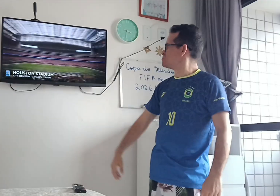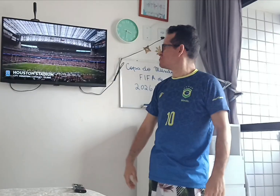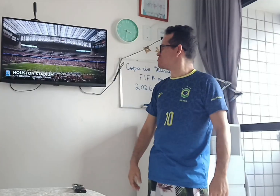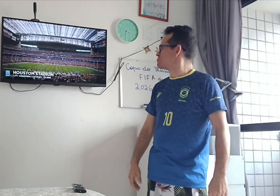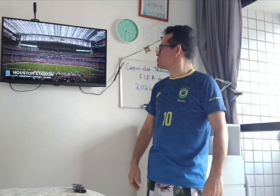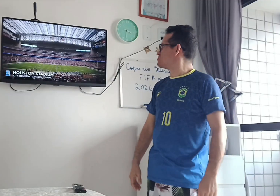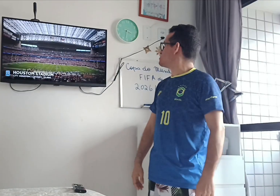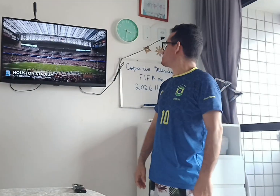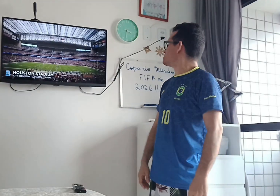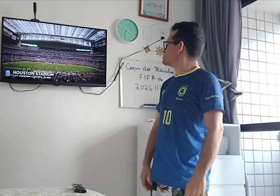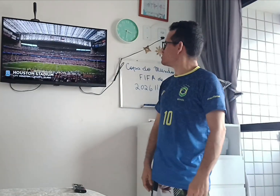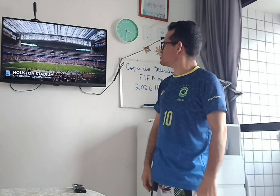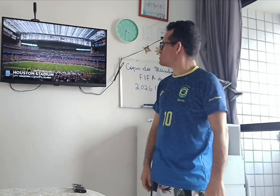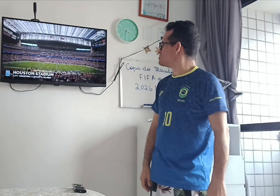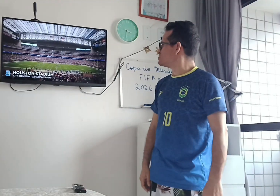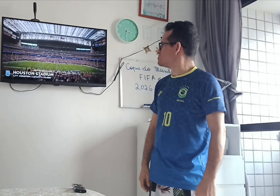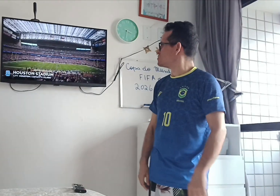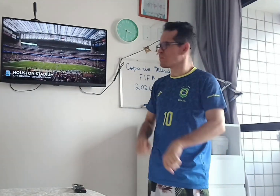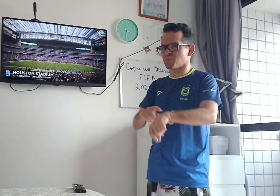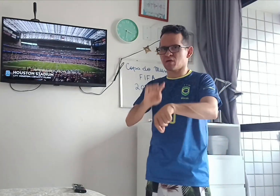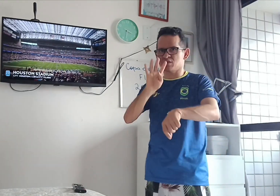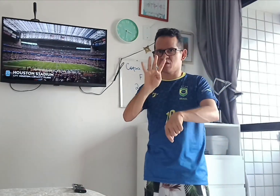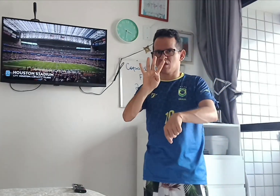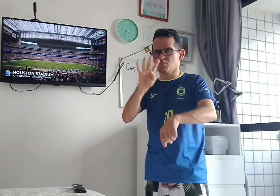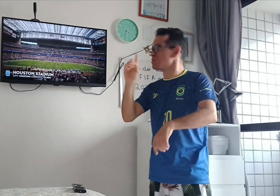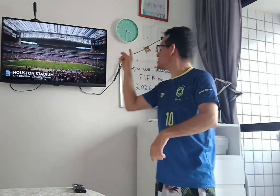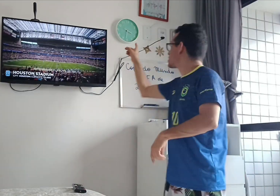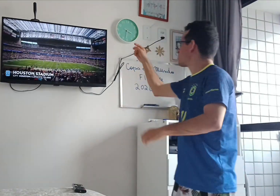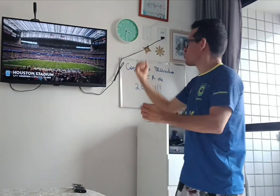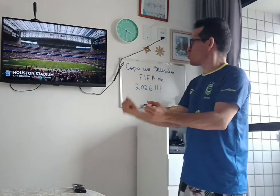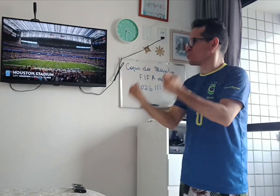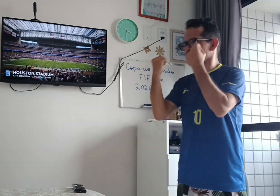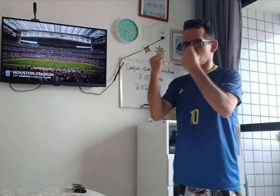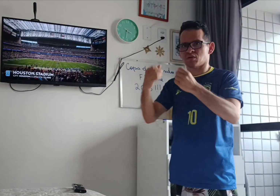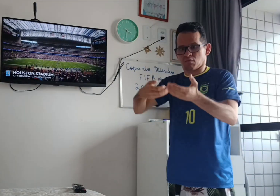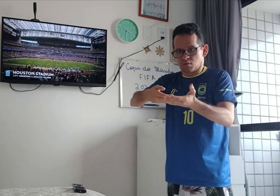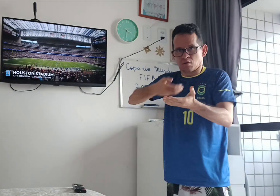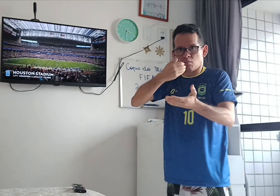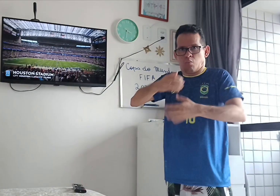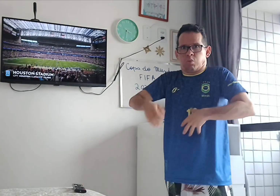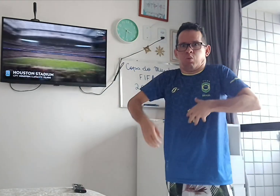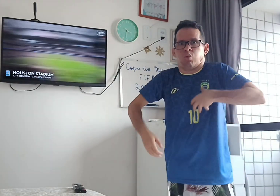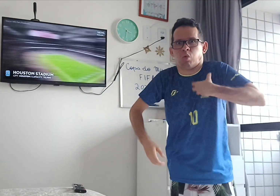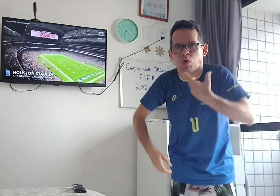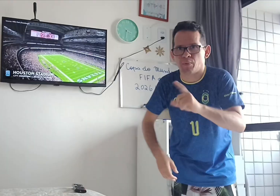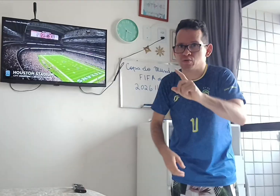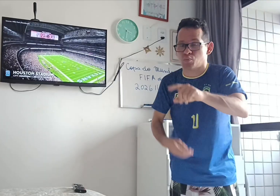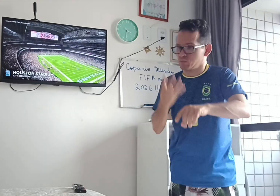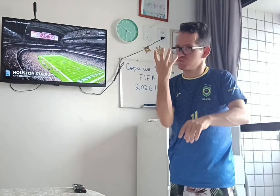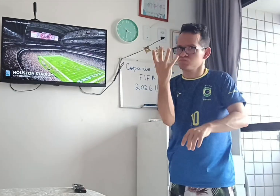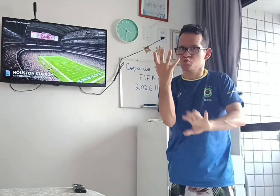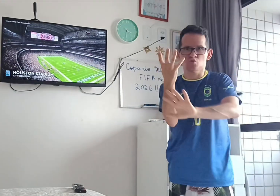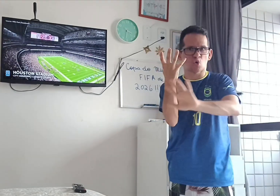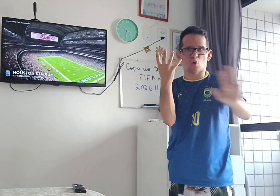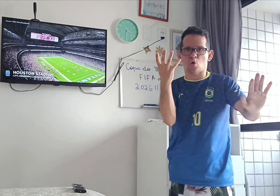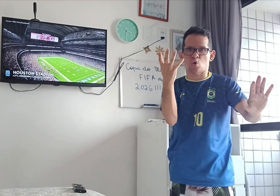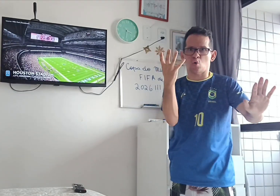football, rodeo, and concerts make it a true multi-purpose arena adapted to the Gulf Coast climate. Houston Stadium, welcoming 5